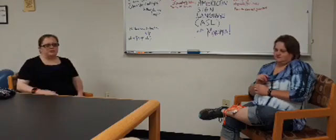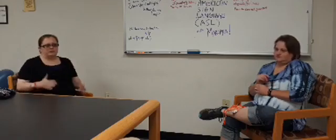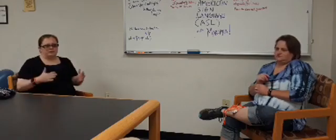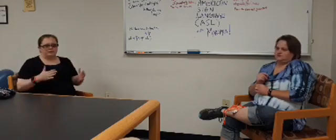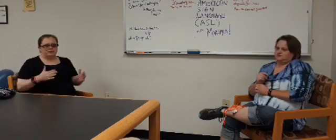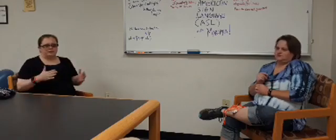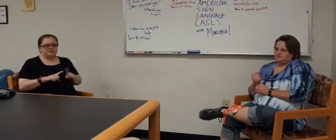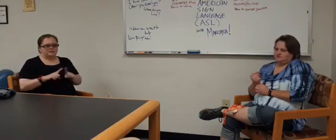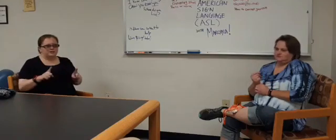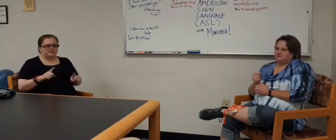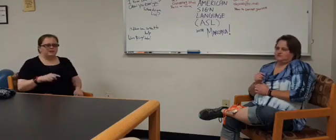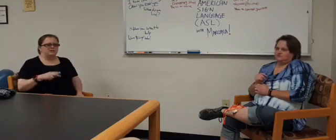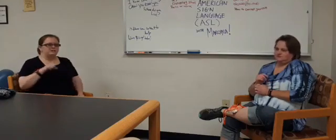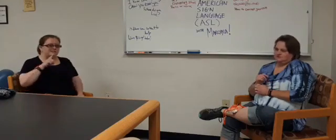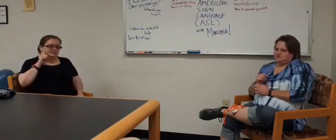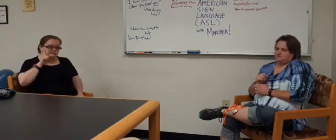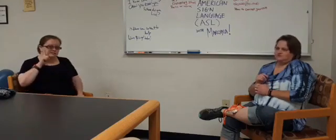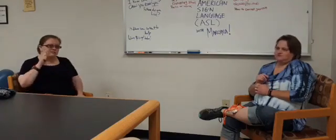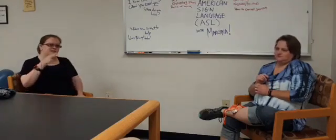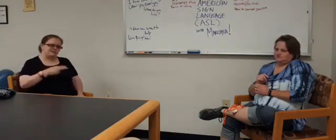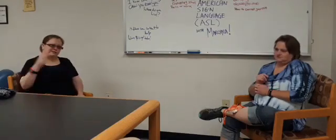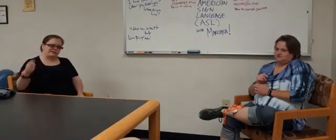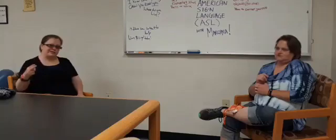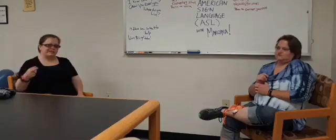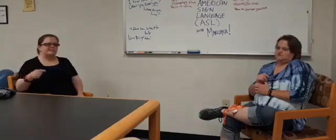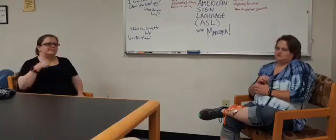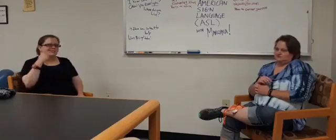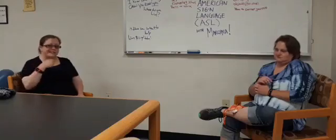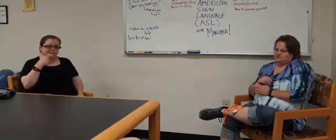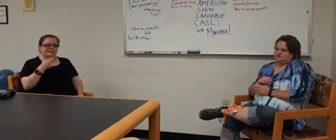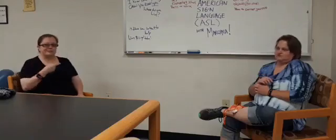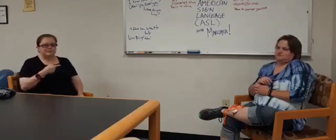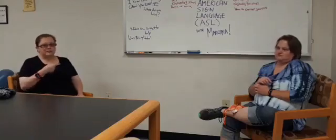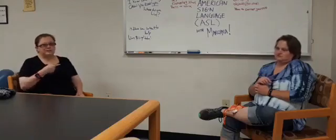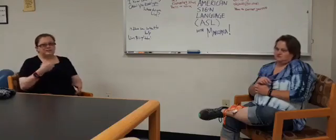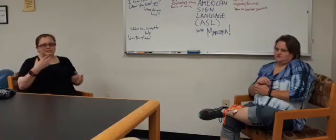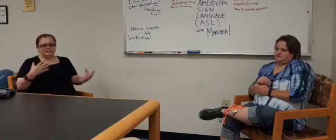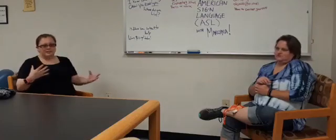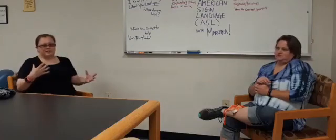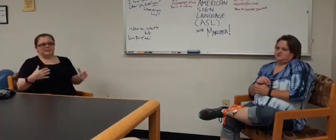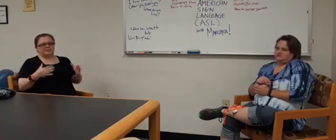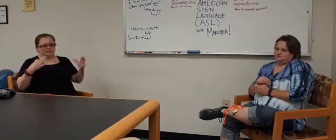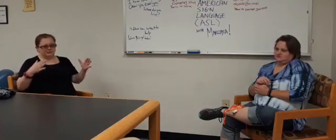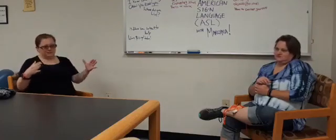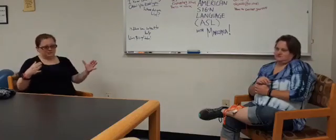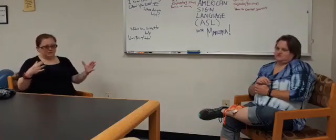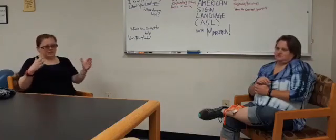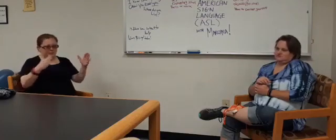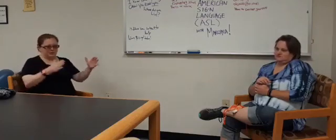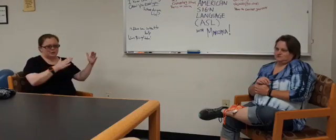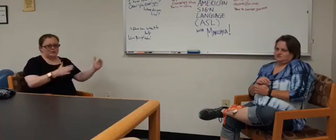You've got the difference in deaf, hard of hearing, and hearing. Like, even there's those 3